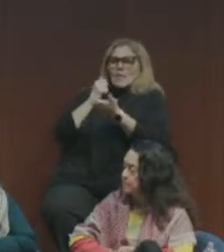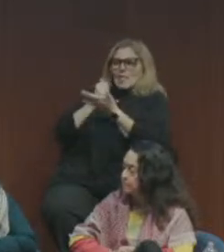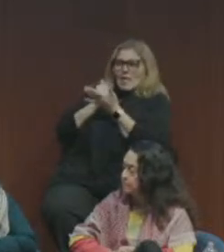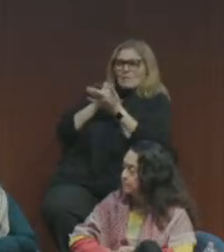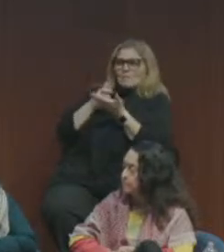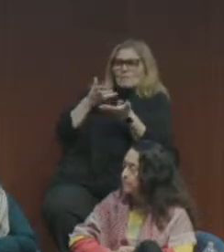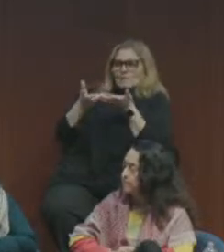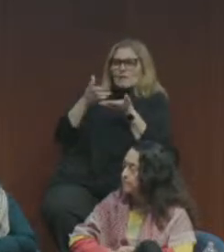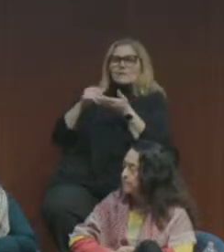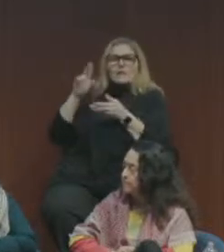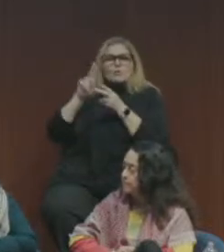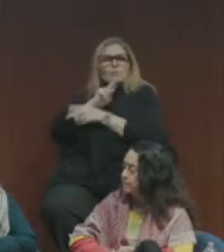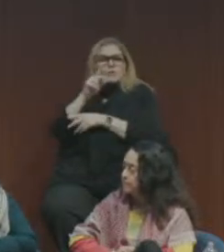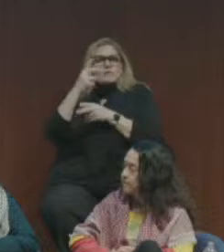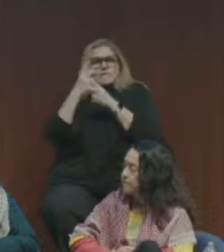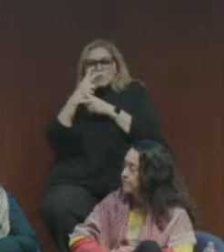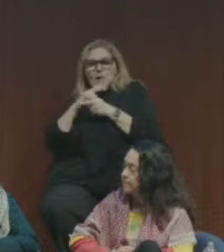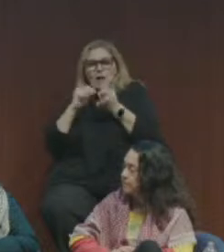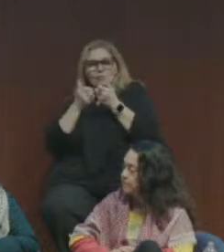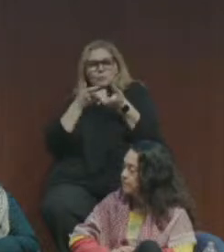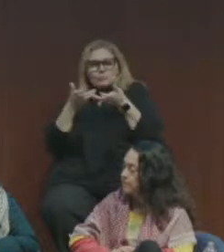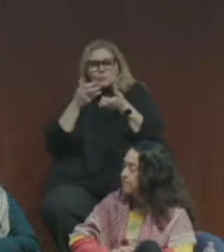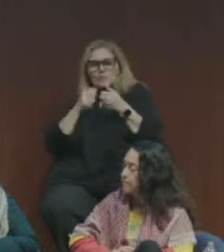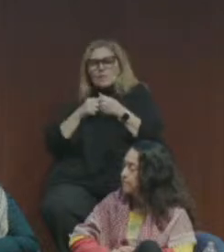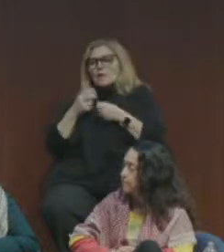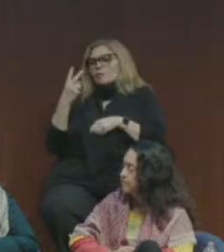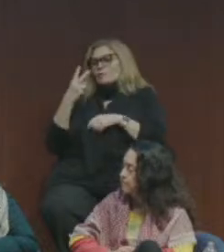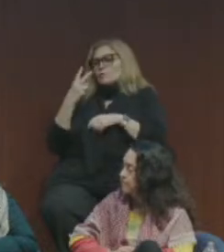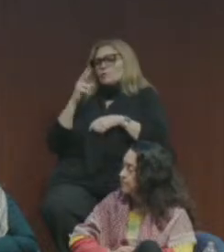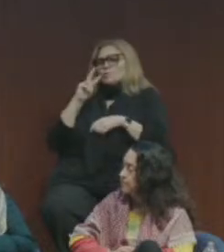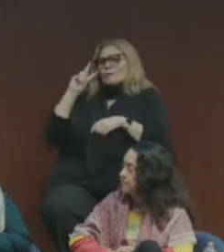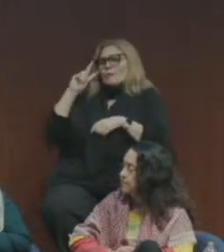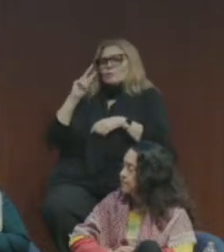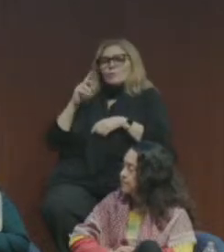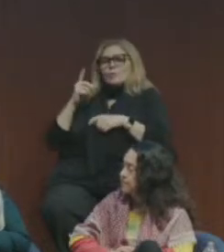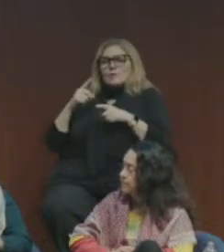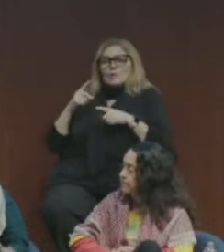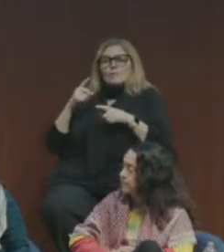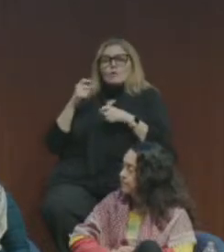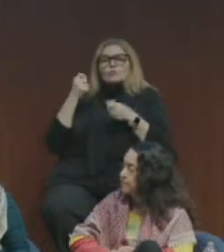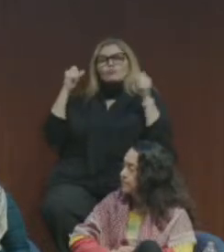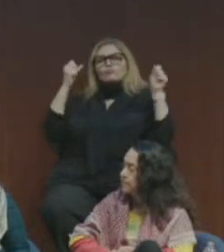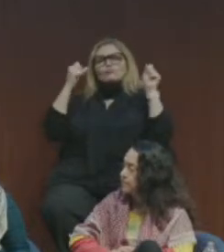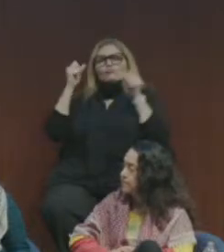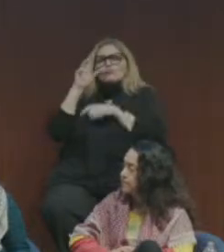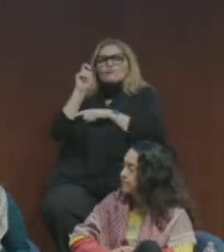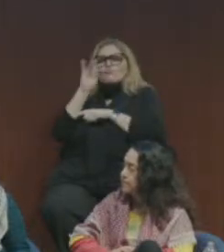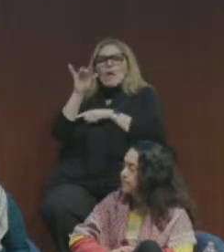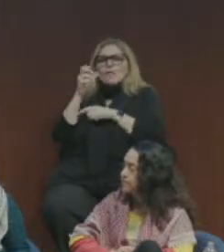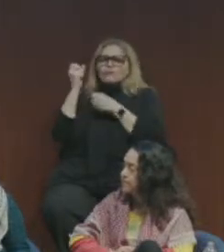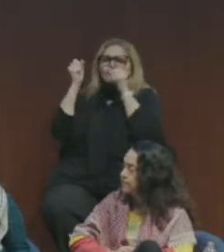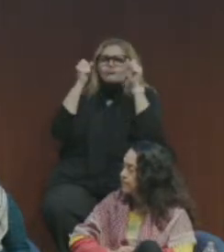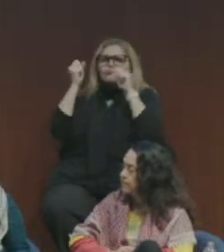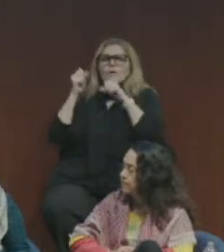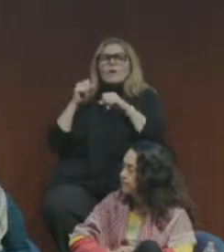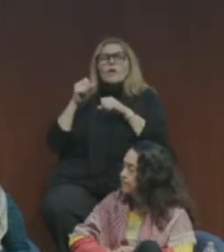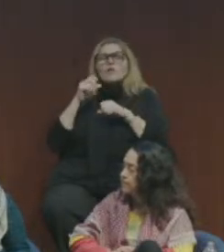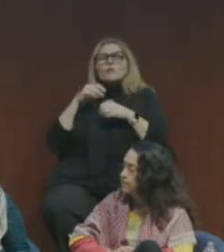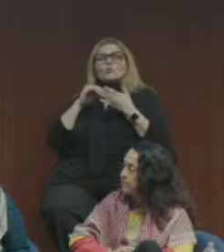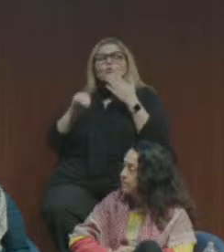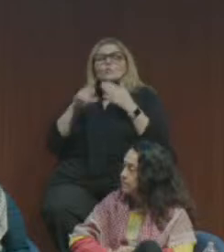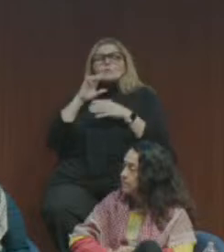actually just 2 days ago, there was a rally that Students for Justice in